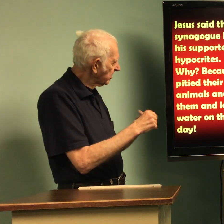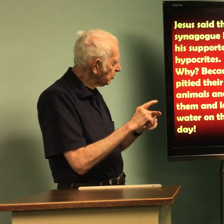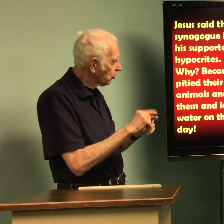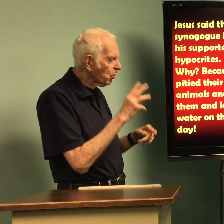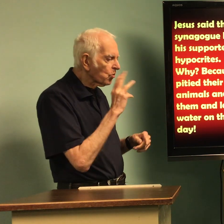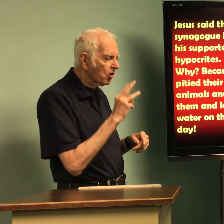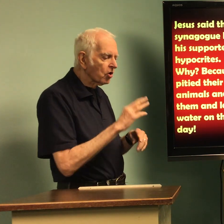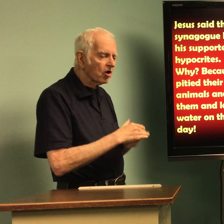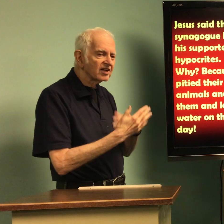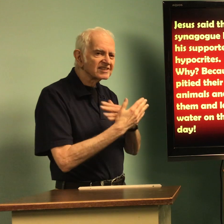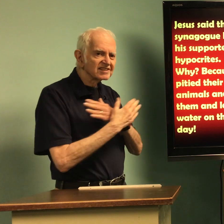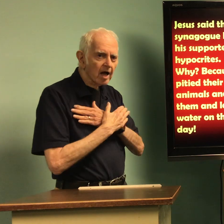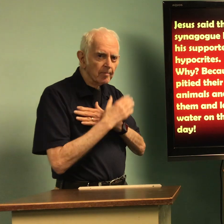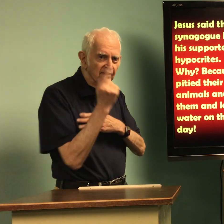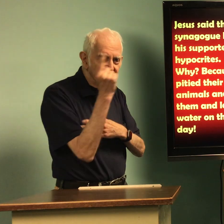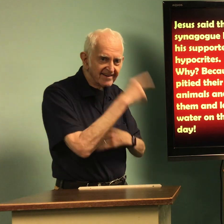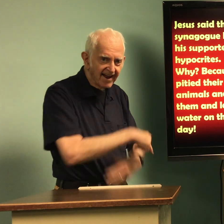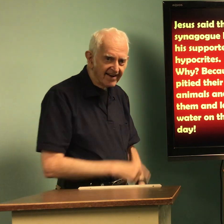to water on the Sabbath day.